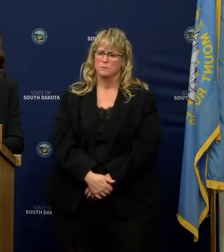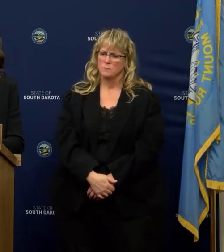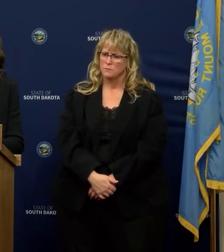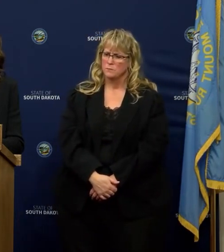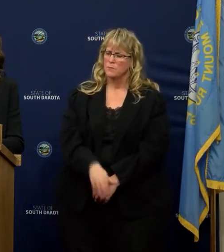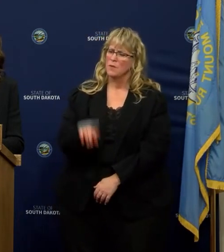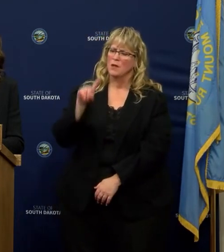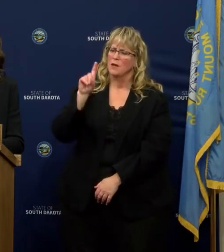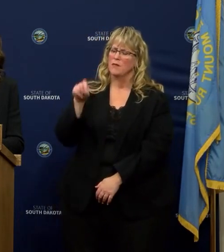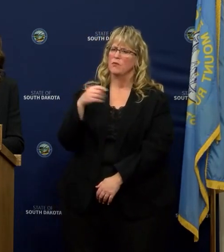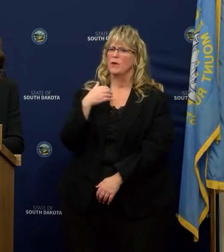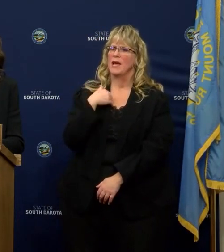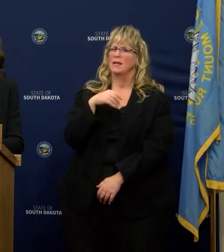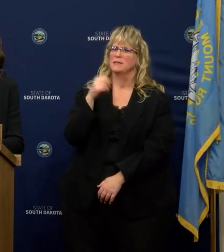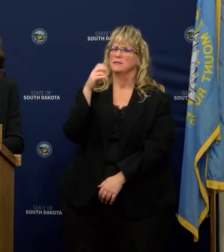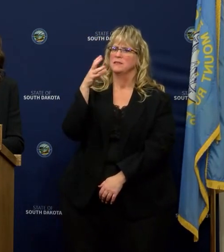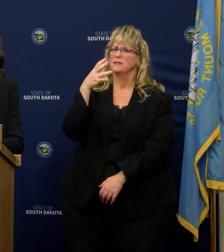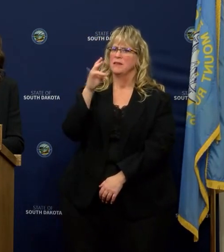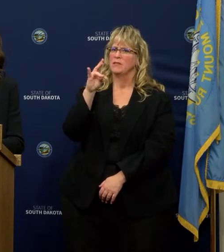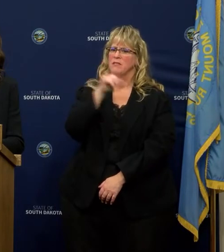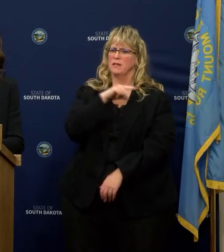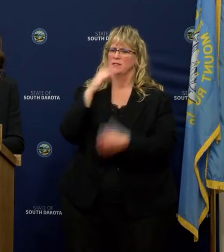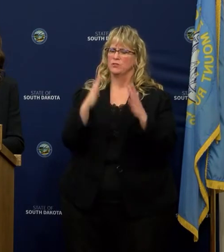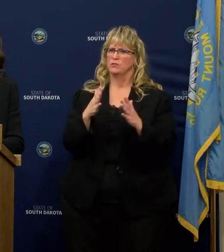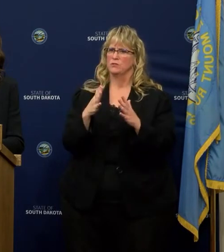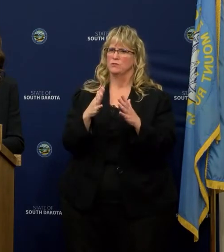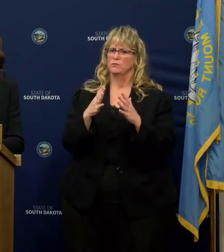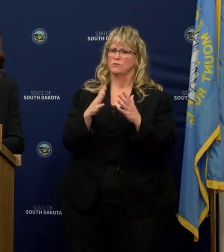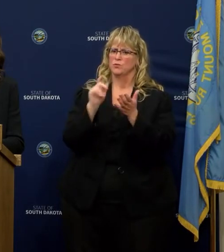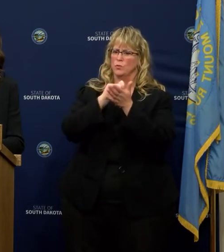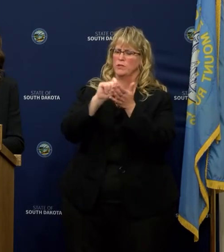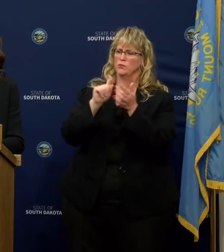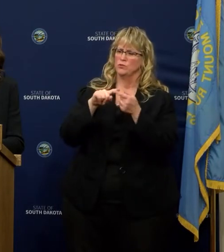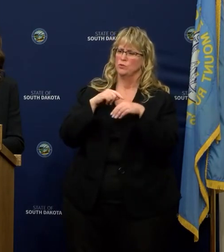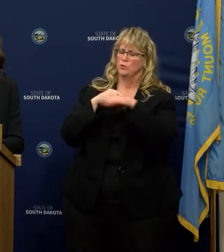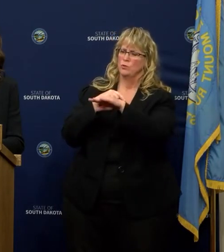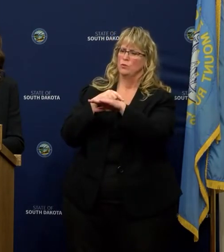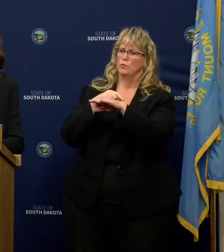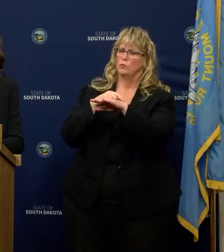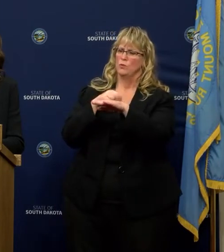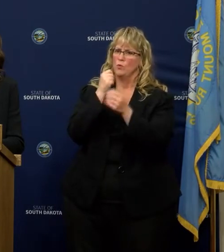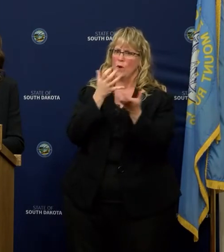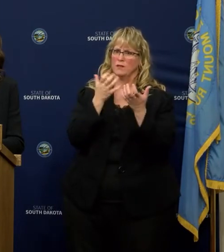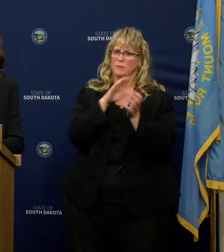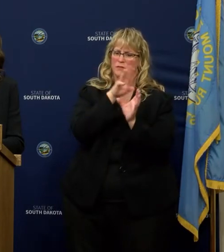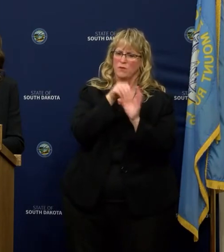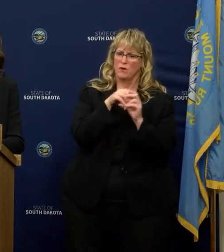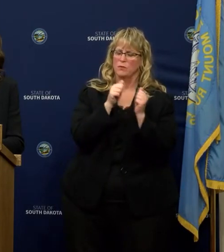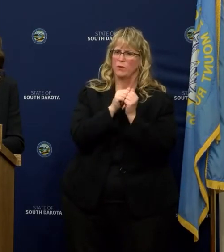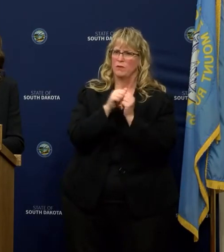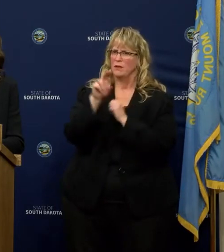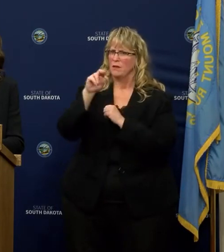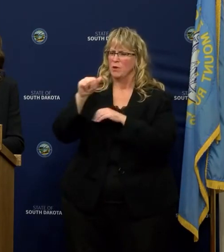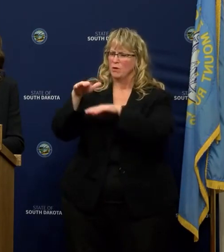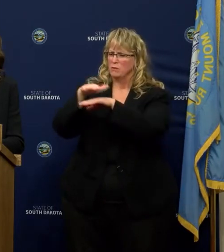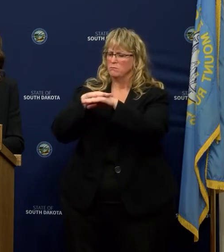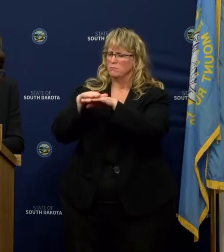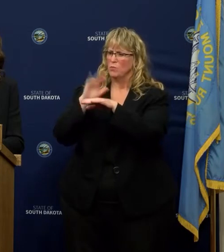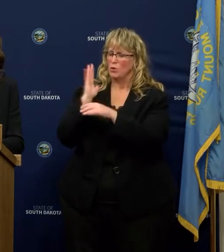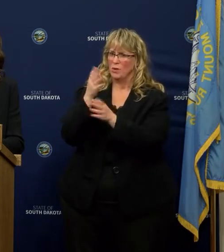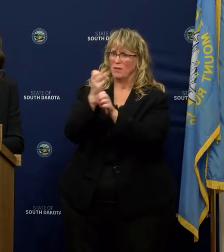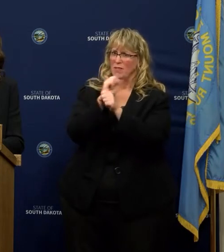what, legislators that had written you wanting to help intervene in the whole reservation situation. Are you going to be soliciting